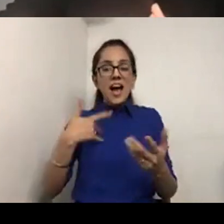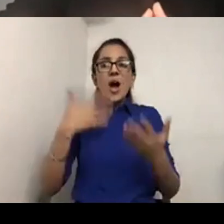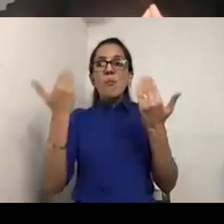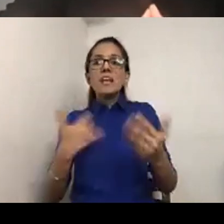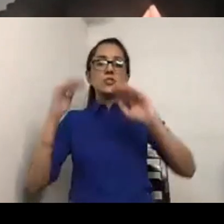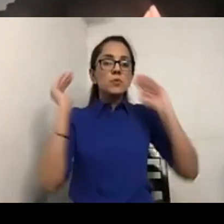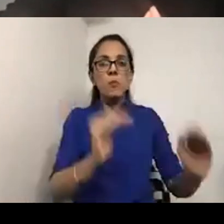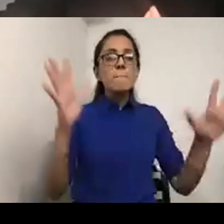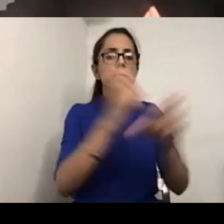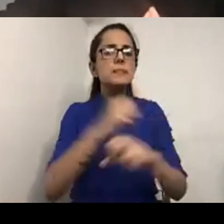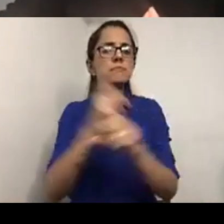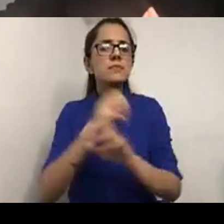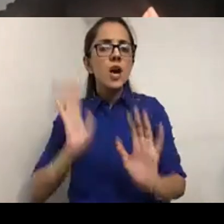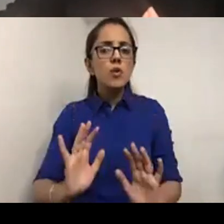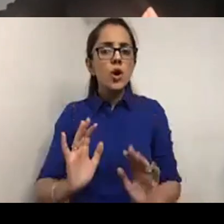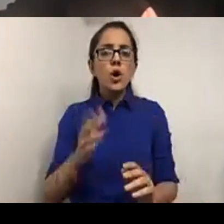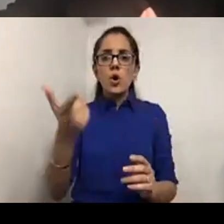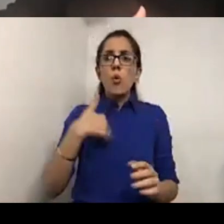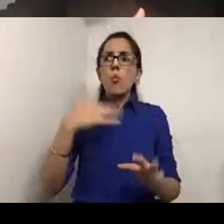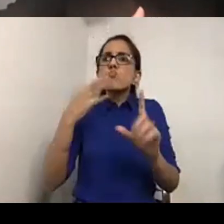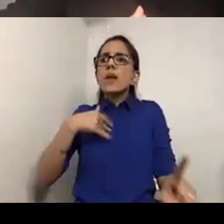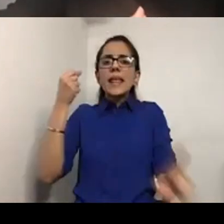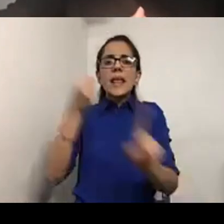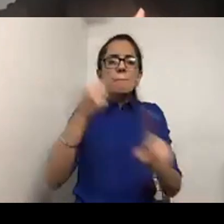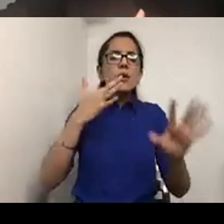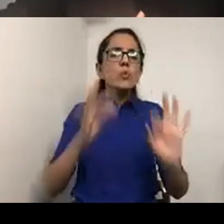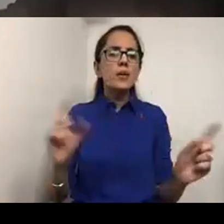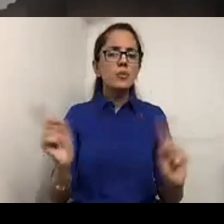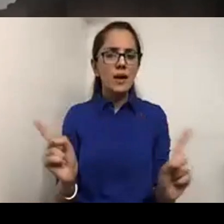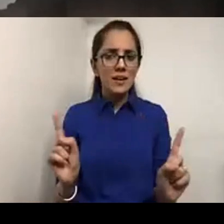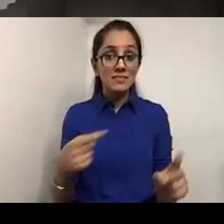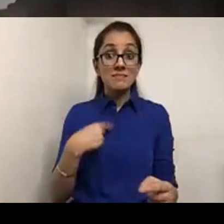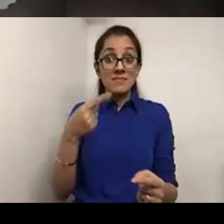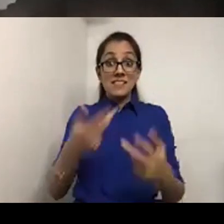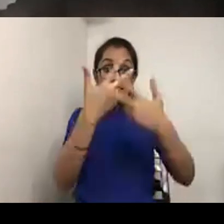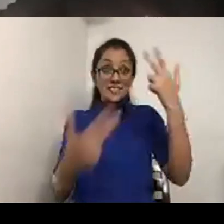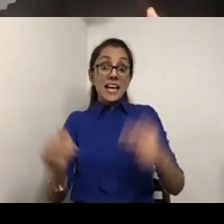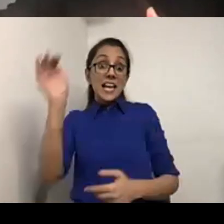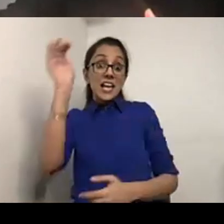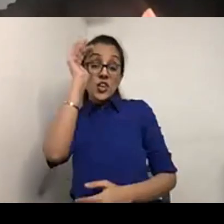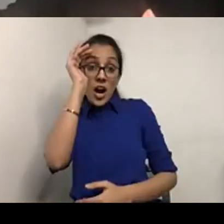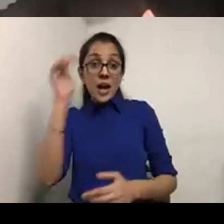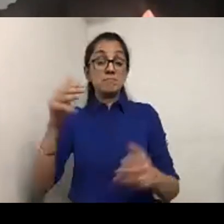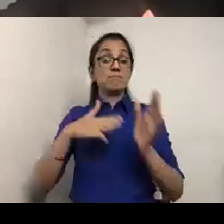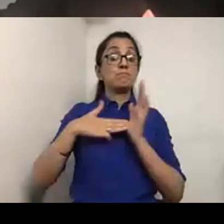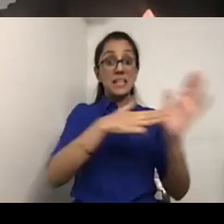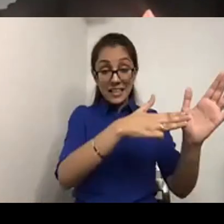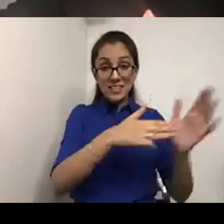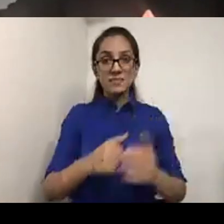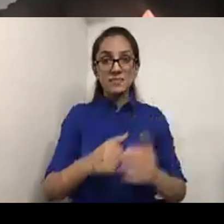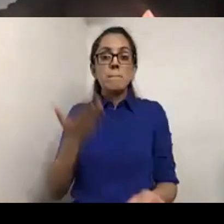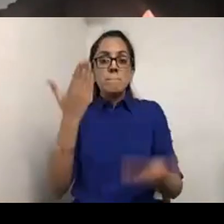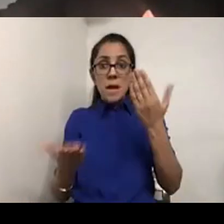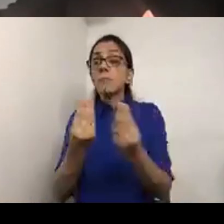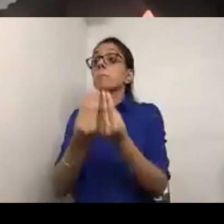we would like to call whom are we really impacting. So while I talk about Here a Million, I'm just thinking maybe there